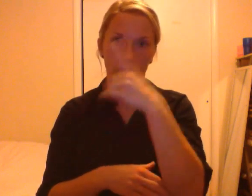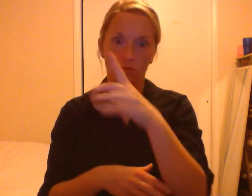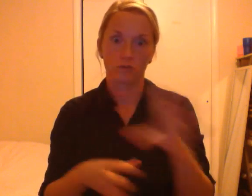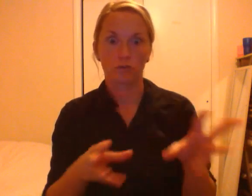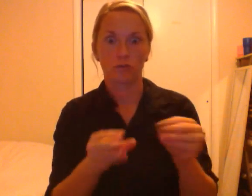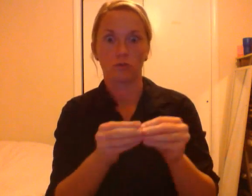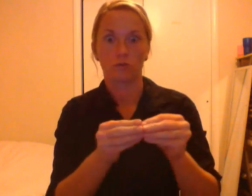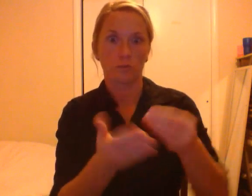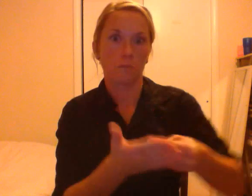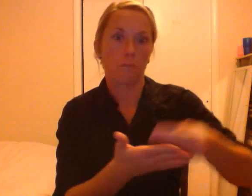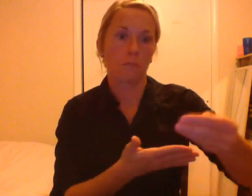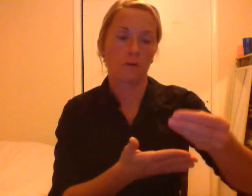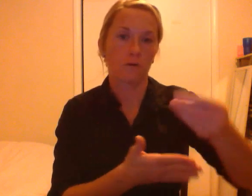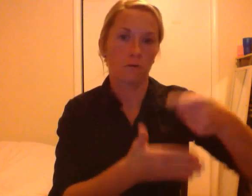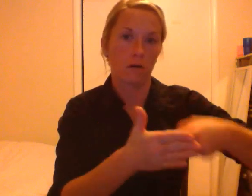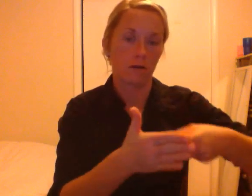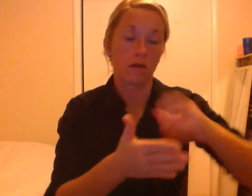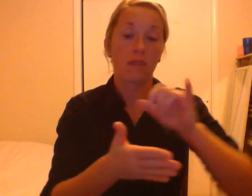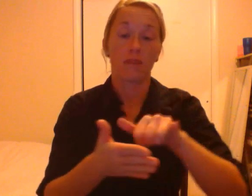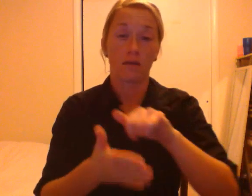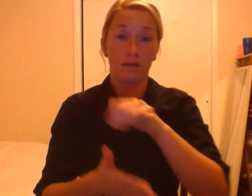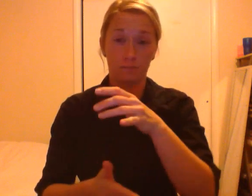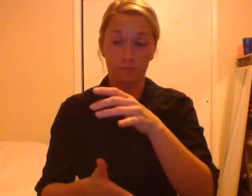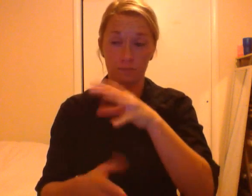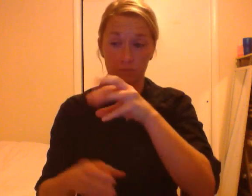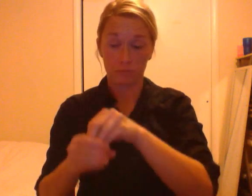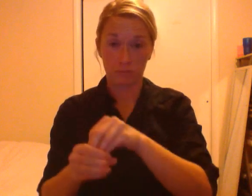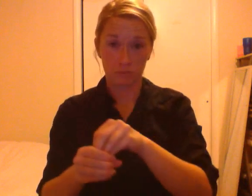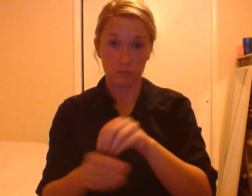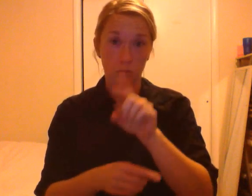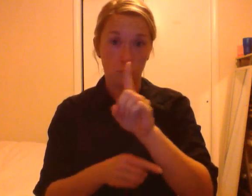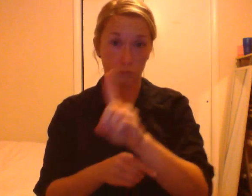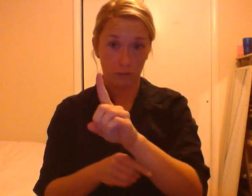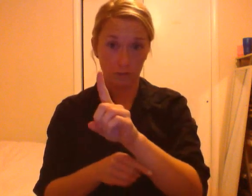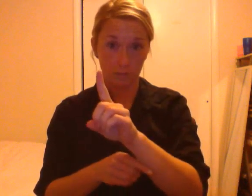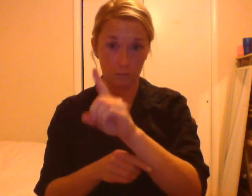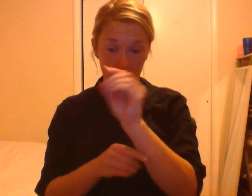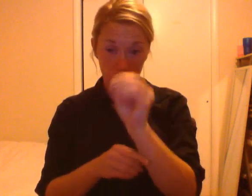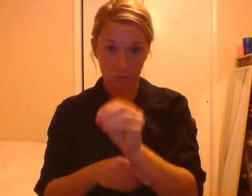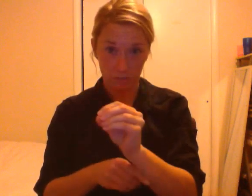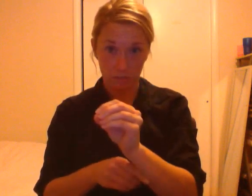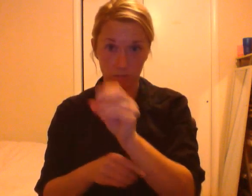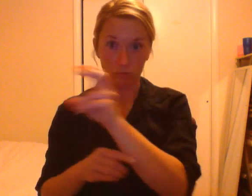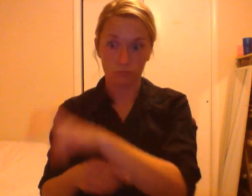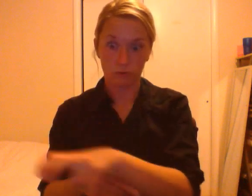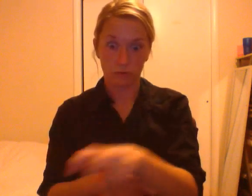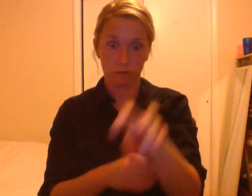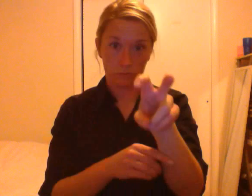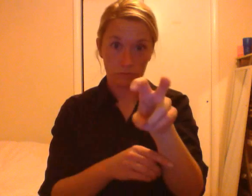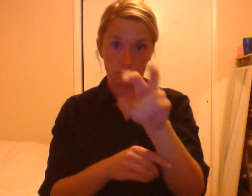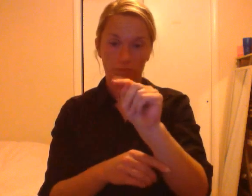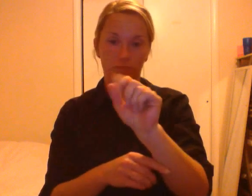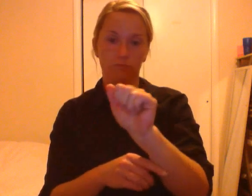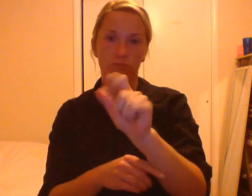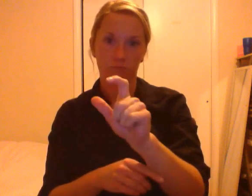Now, that includes 1%, which is a transfer tax, and that goes to the county,